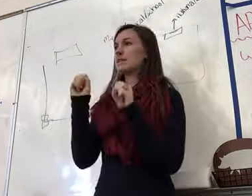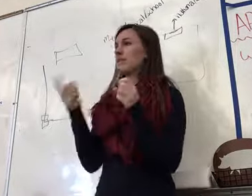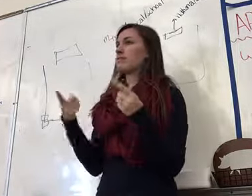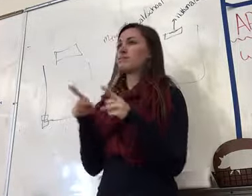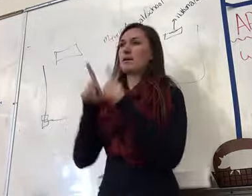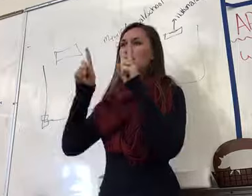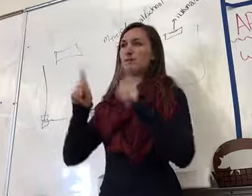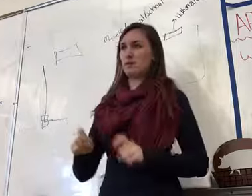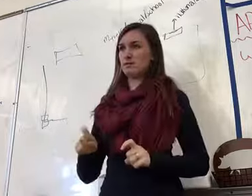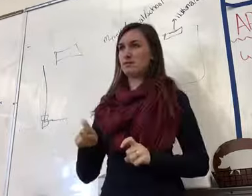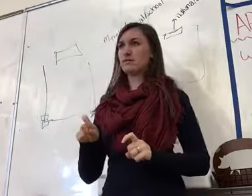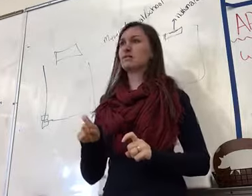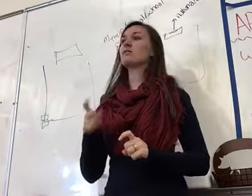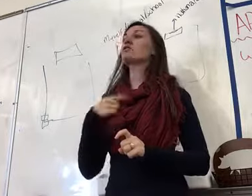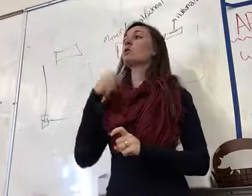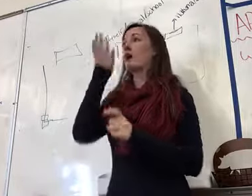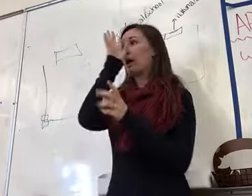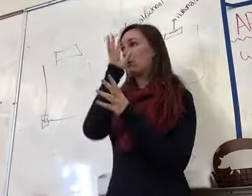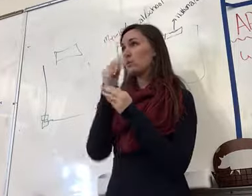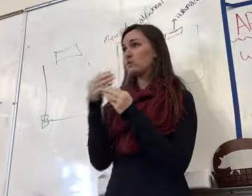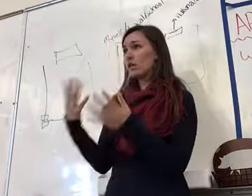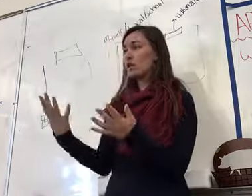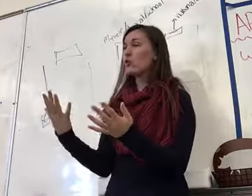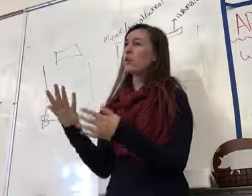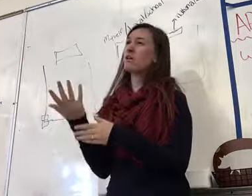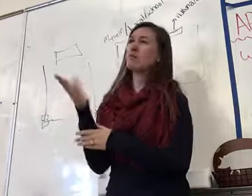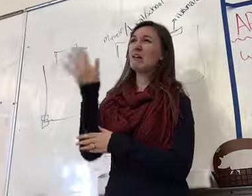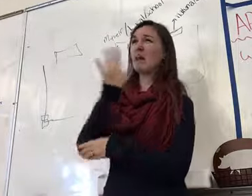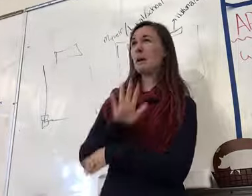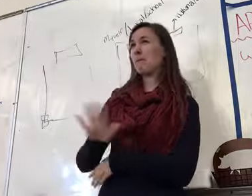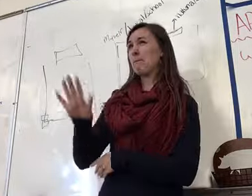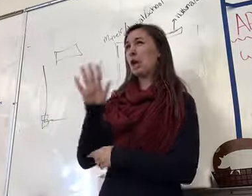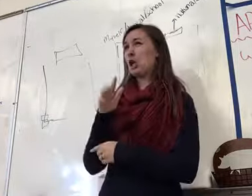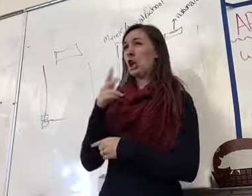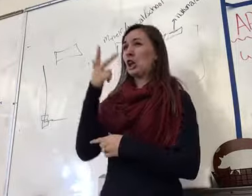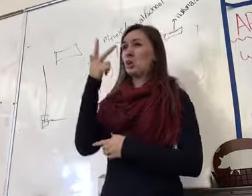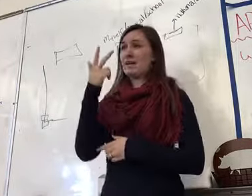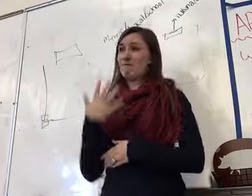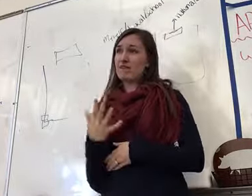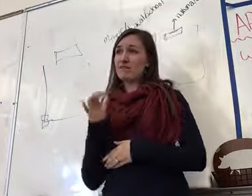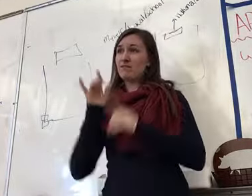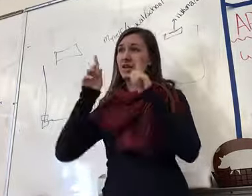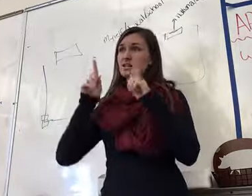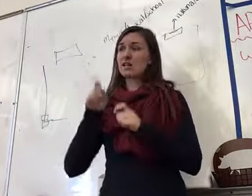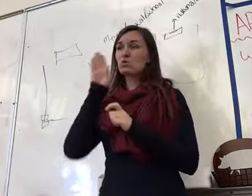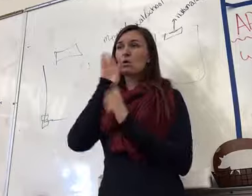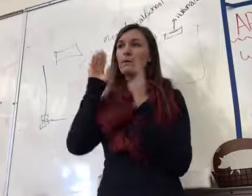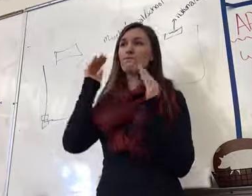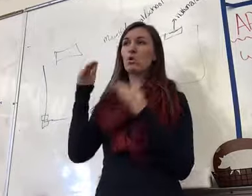you that about, I would say 3/5 of it is going to be Revolutionary War and before.